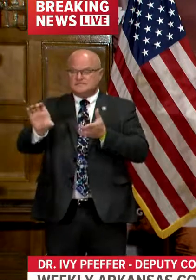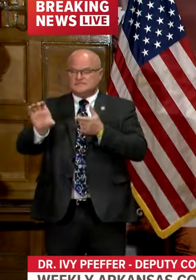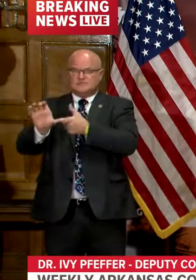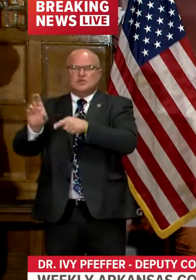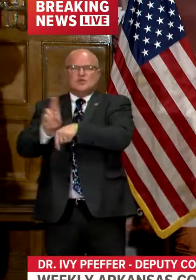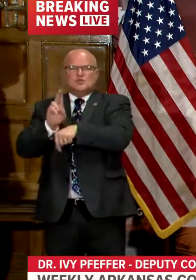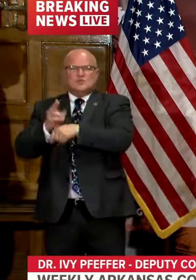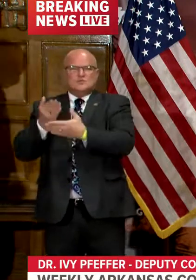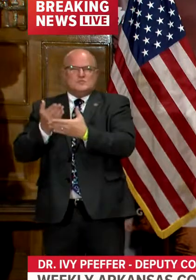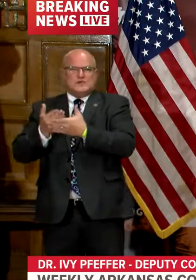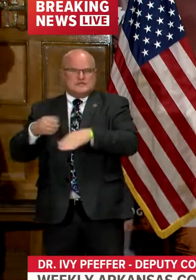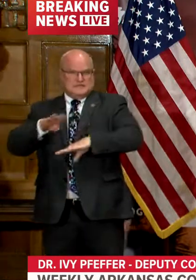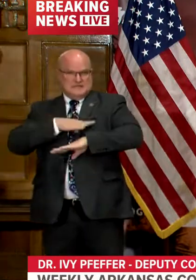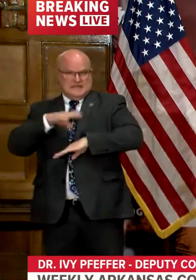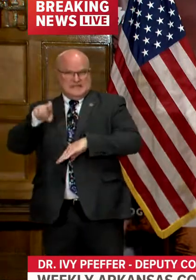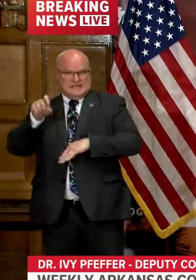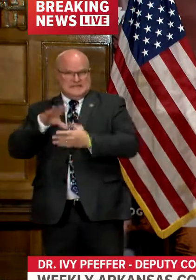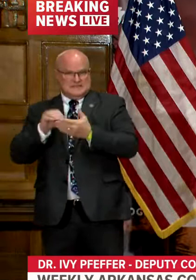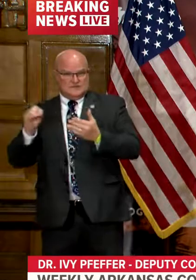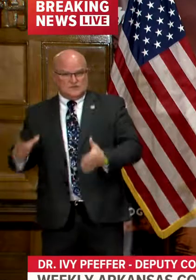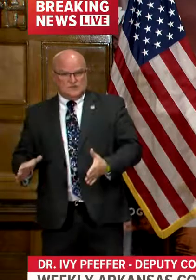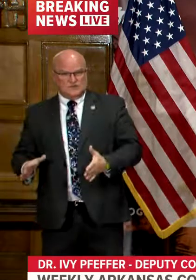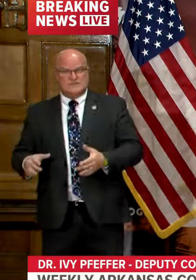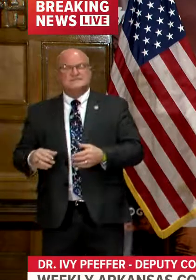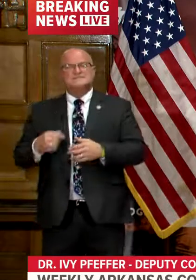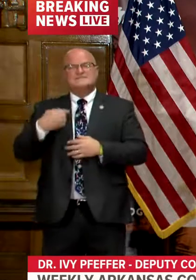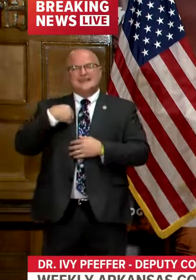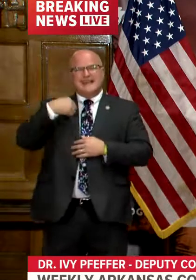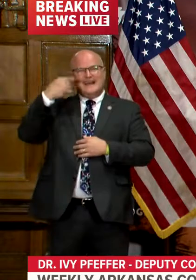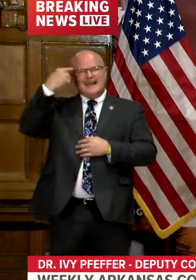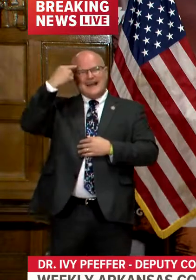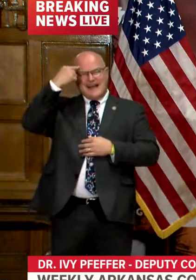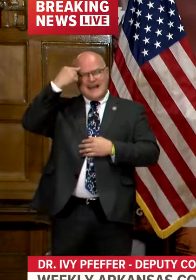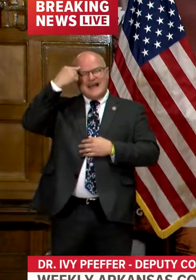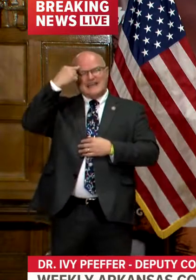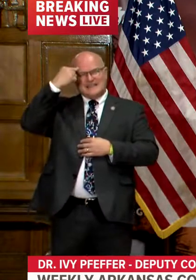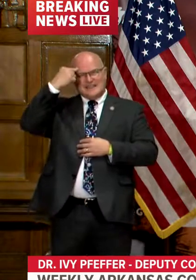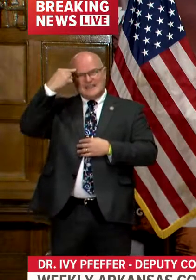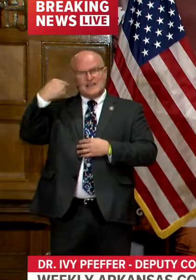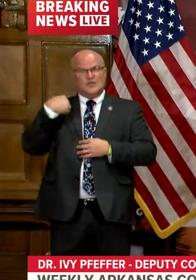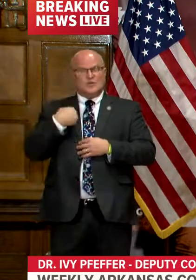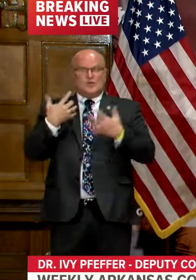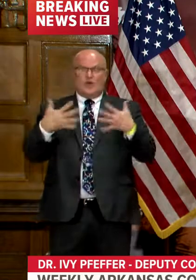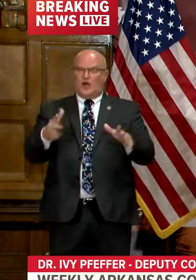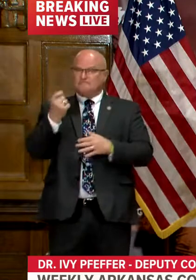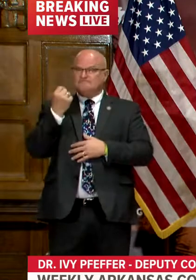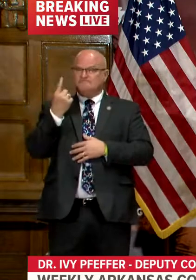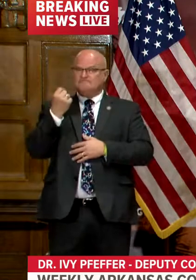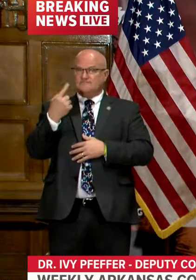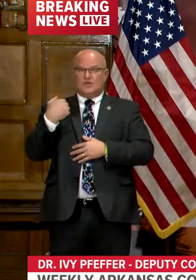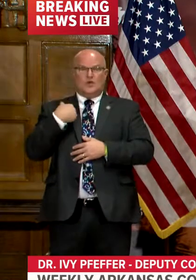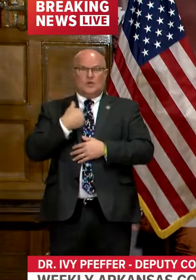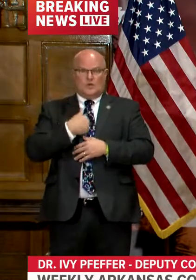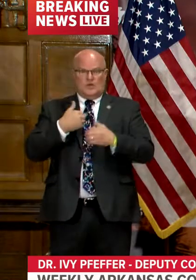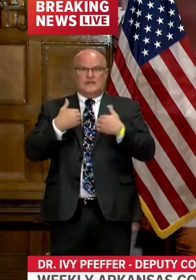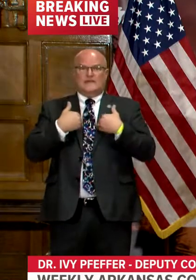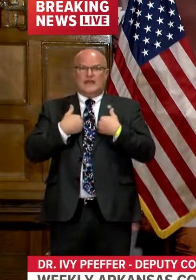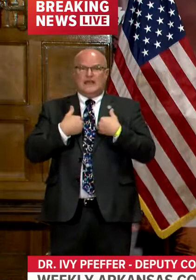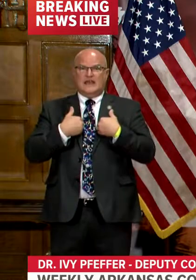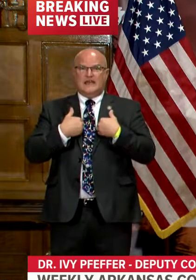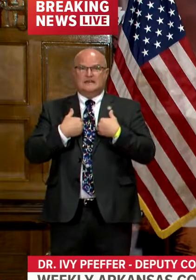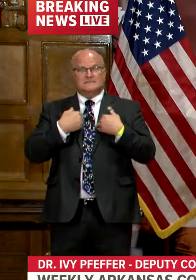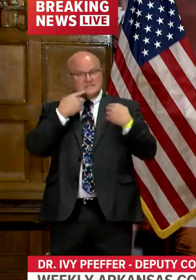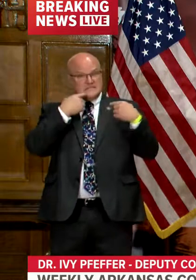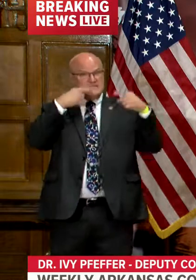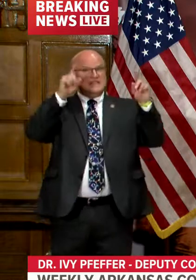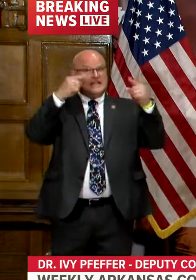those funds to meet the needs of students. You know, I think that we all realize we've had we've had